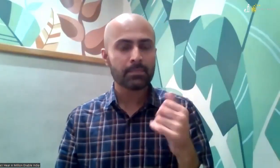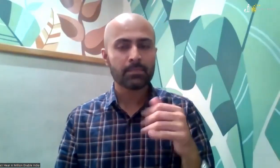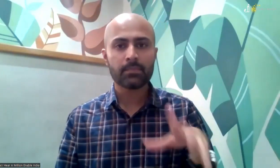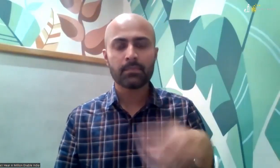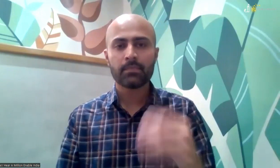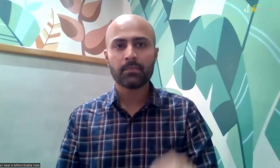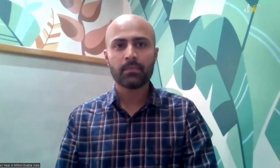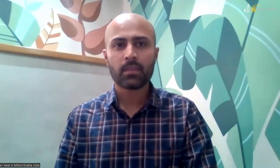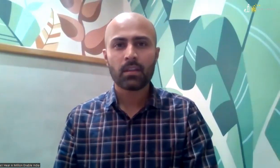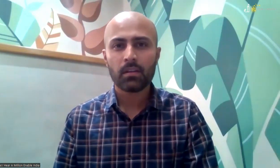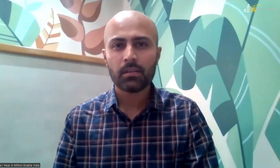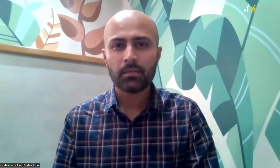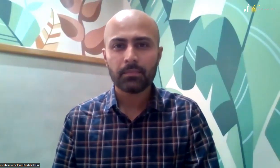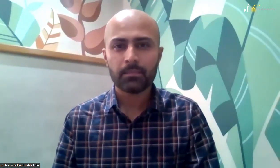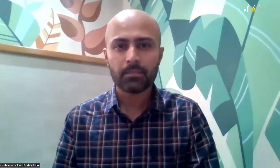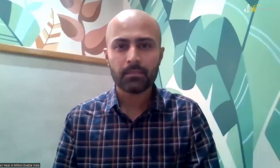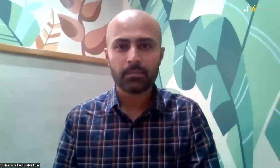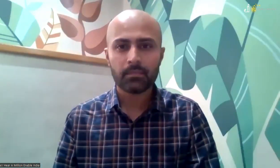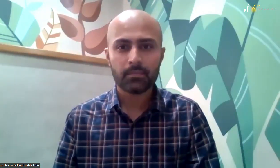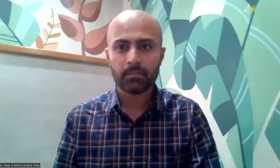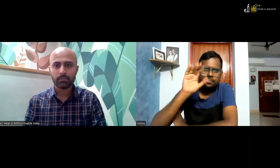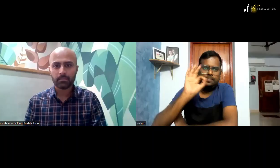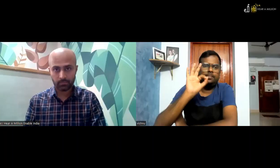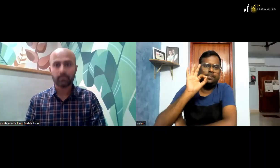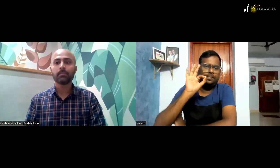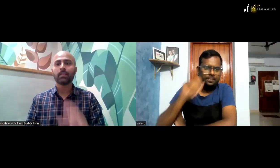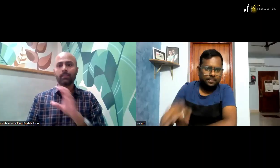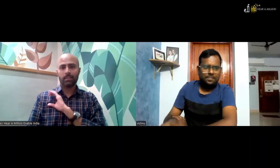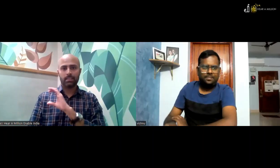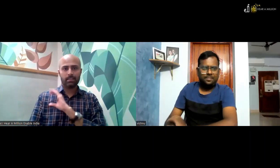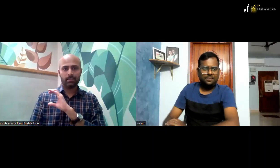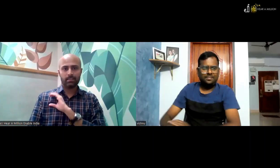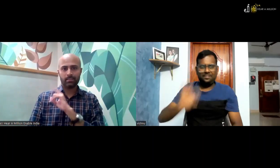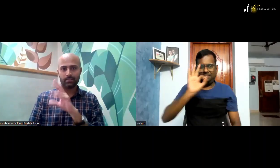Yeah. So, does anybody has any other question?